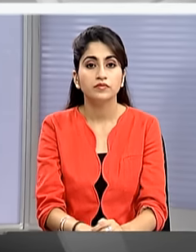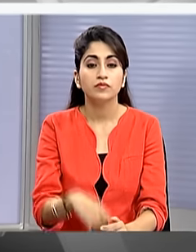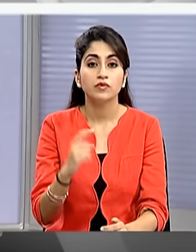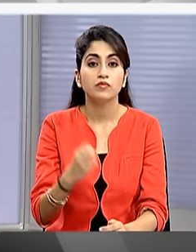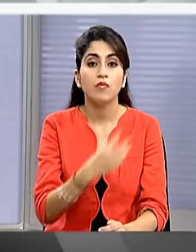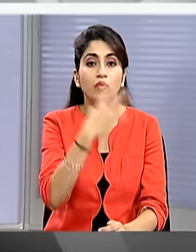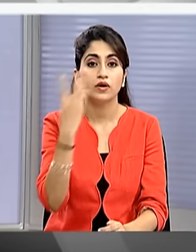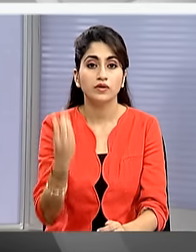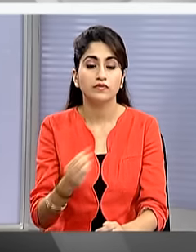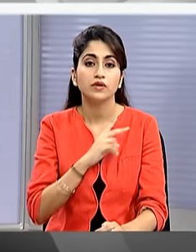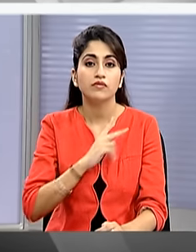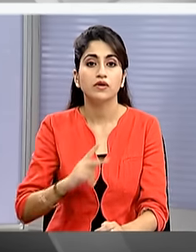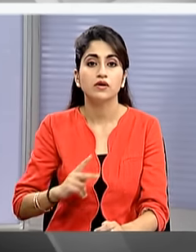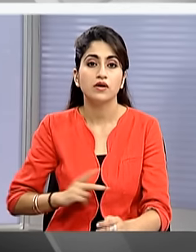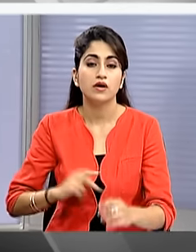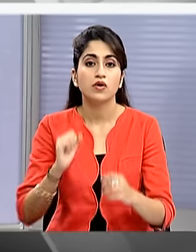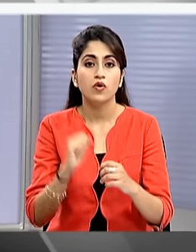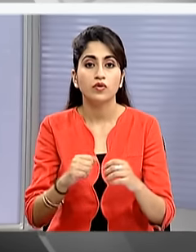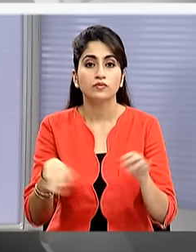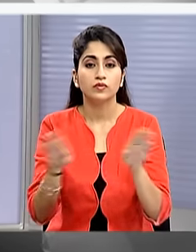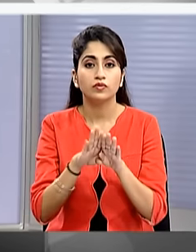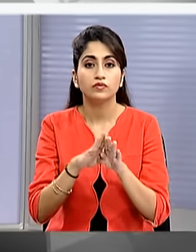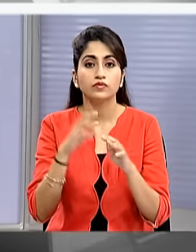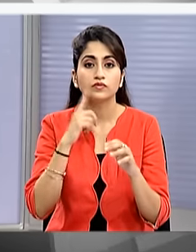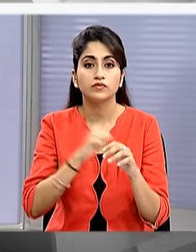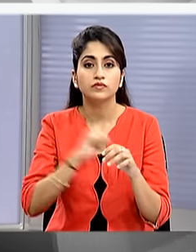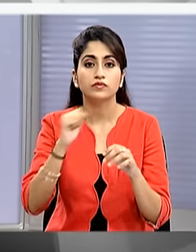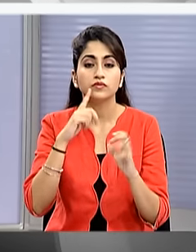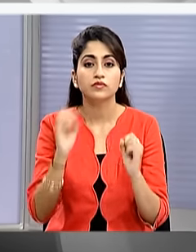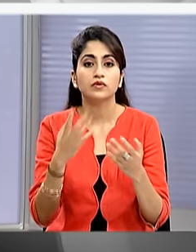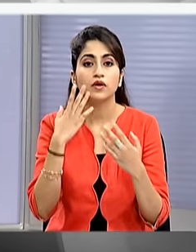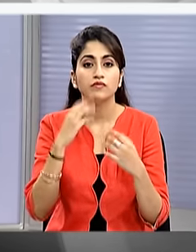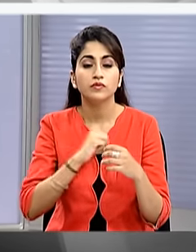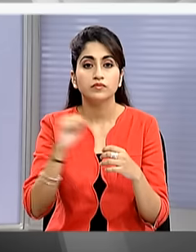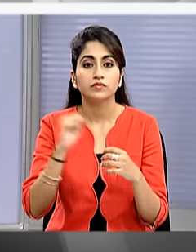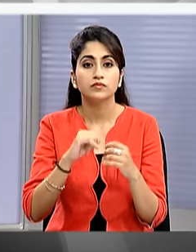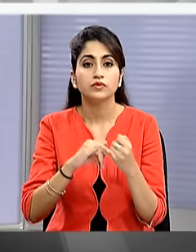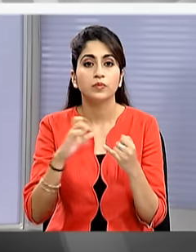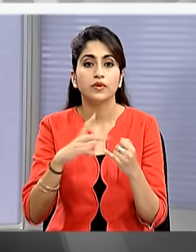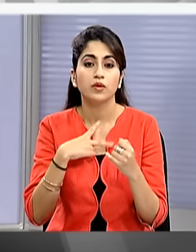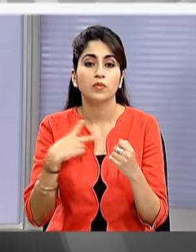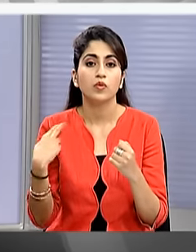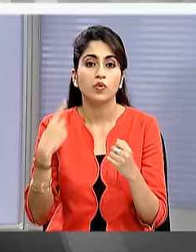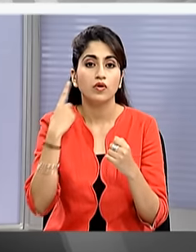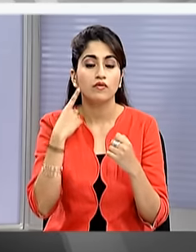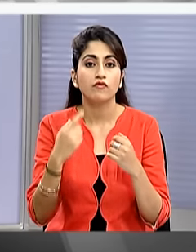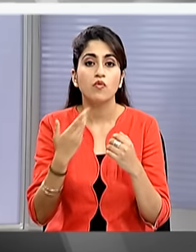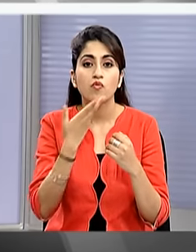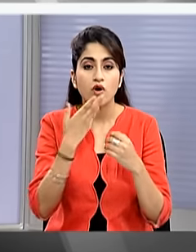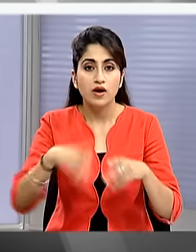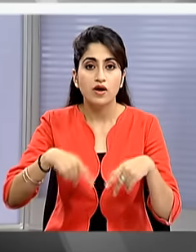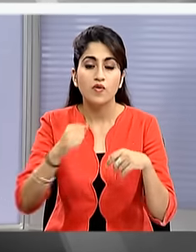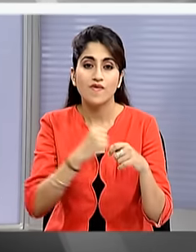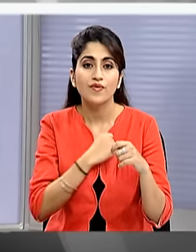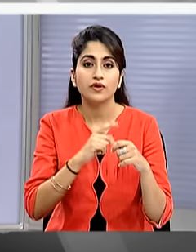A dawn to dusk Karnataka band has been called by the pro-Kannada outfits today to protest against Supreme Court's direction to release Kaveri